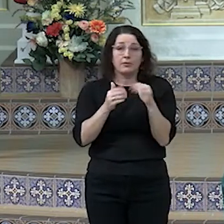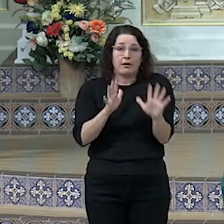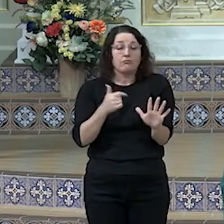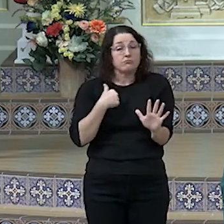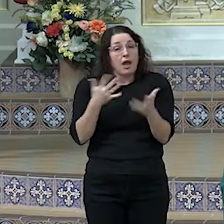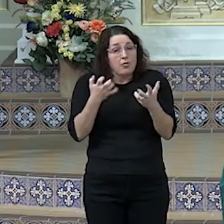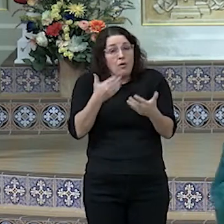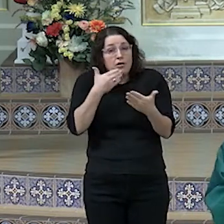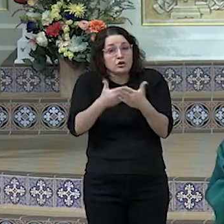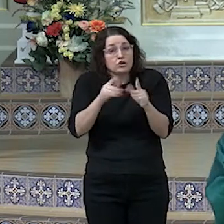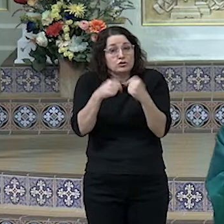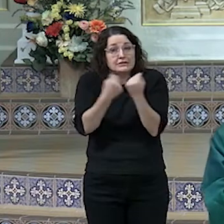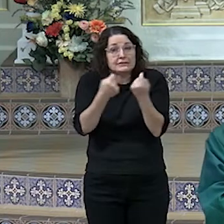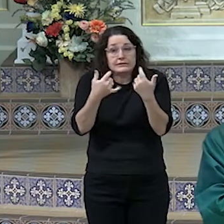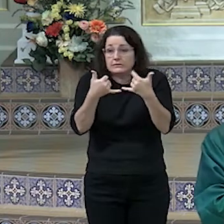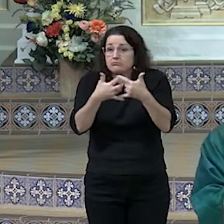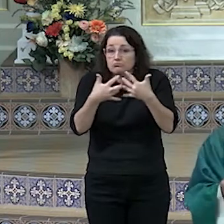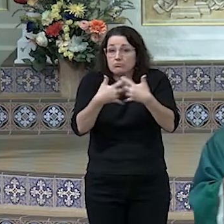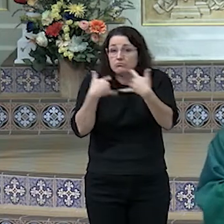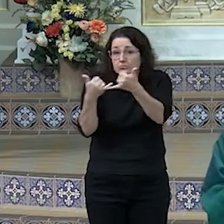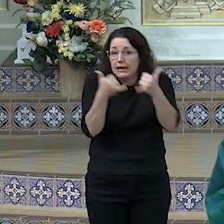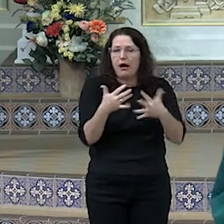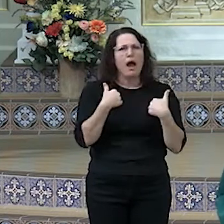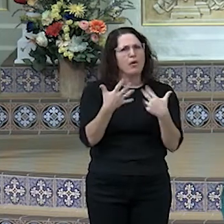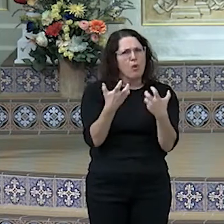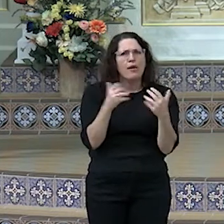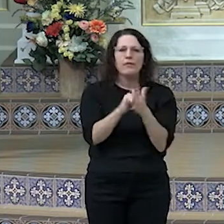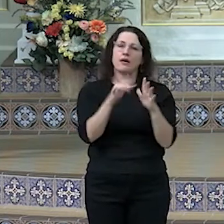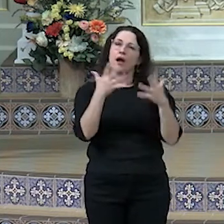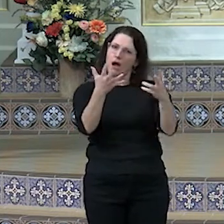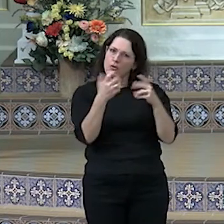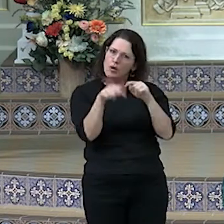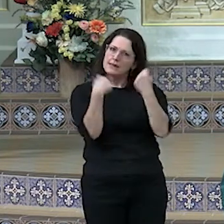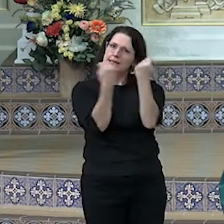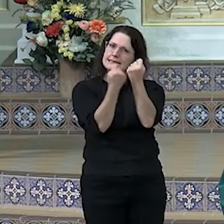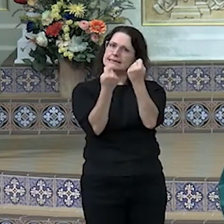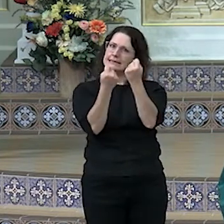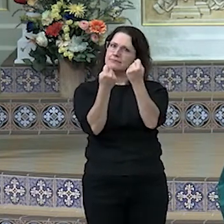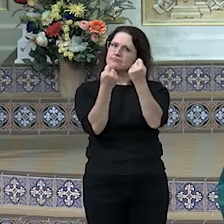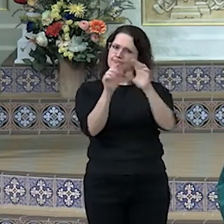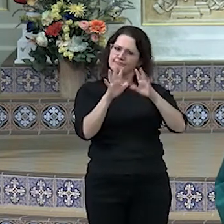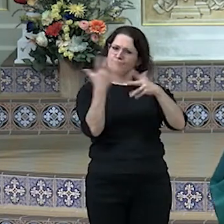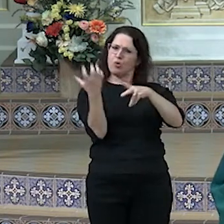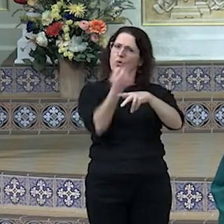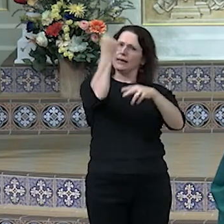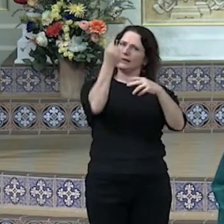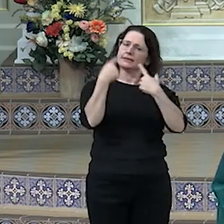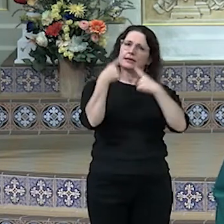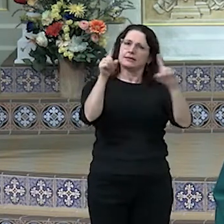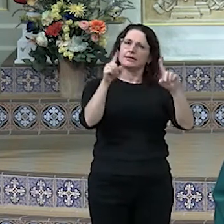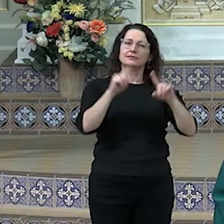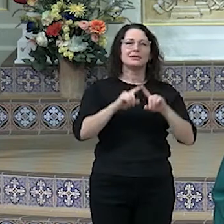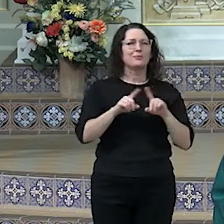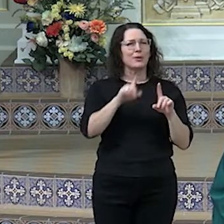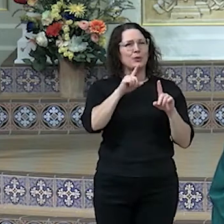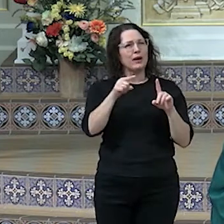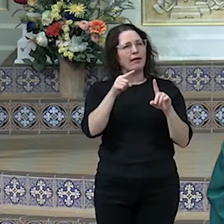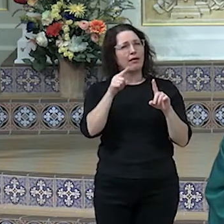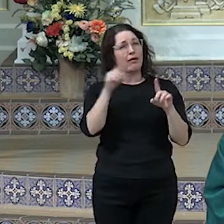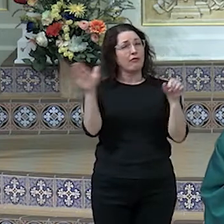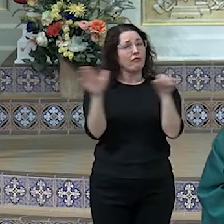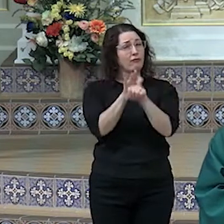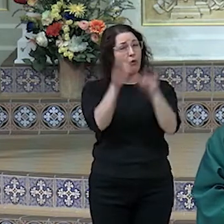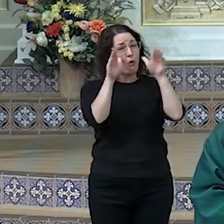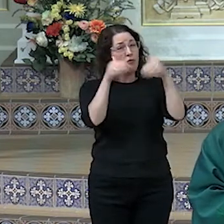be, right, how it was all about our team's success, it wasn't all about that.